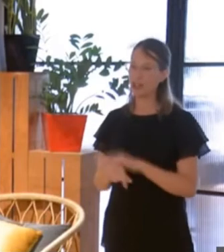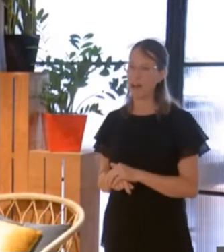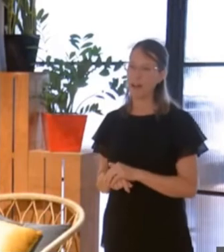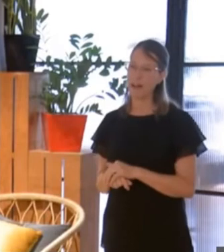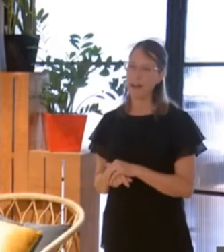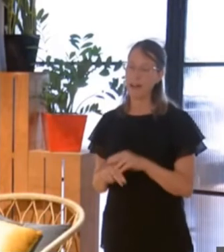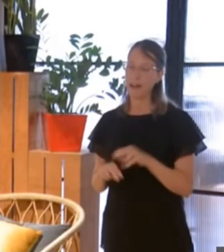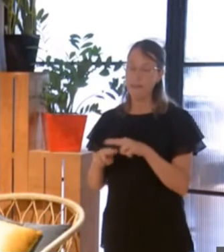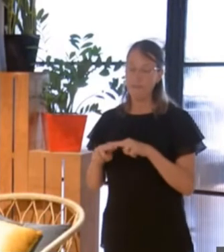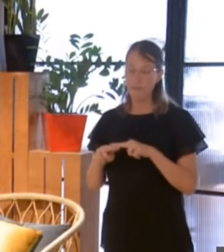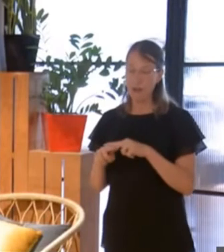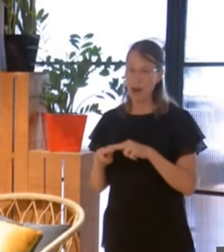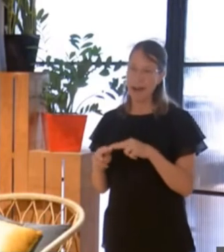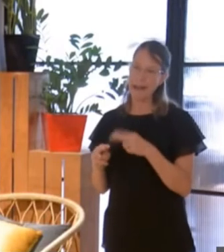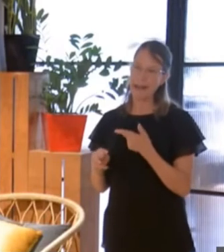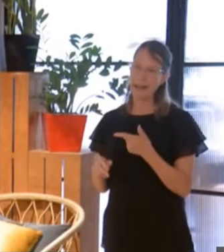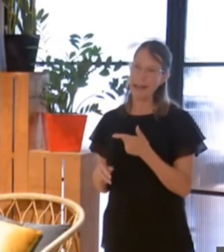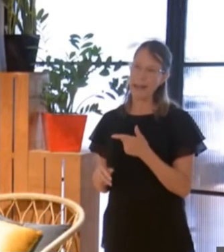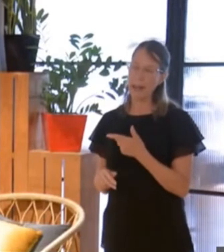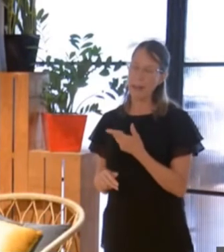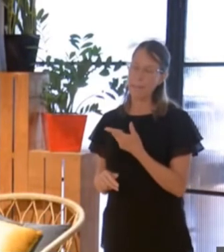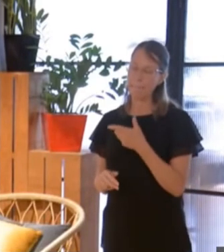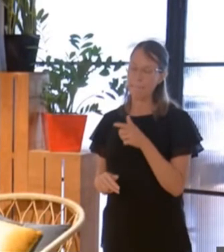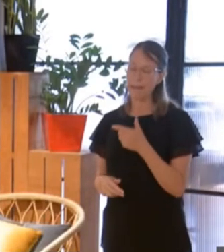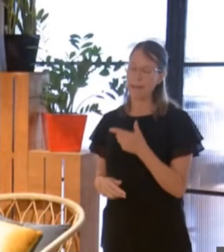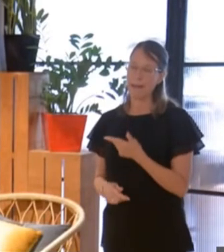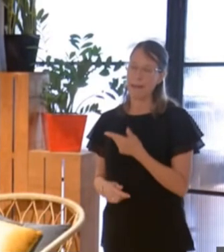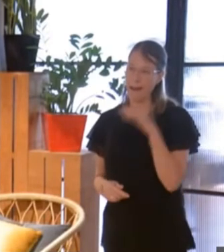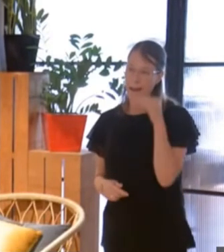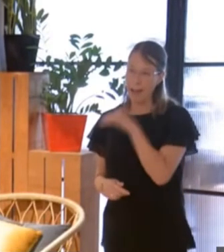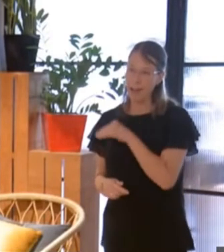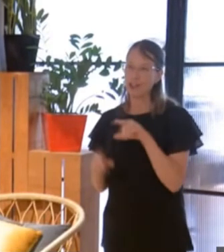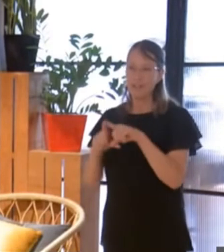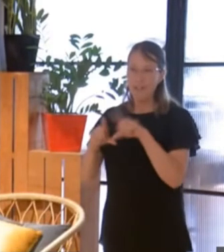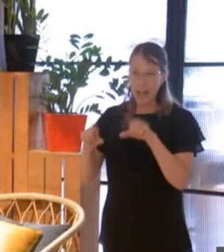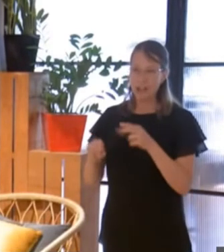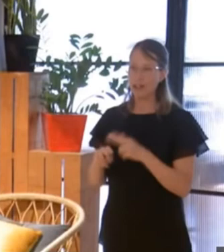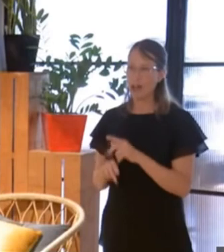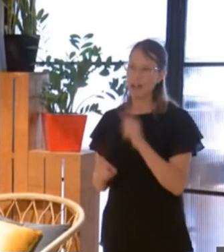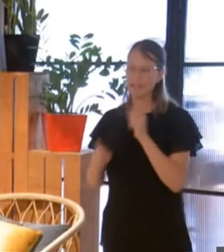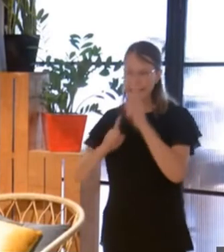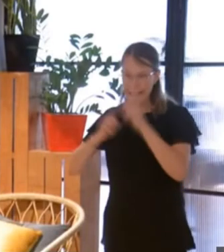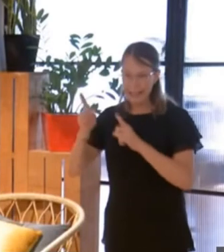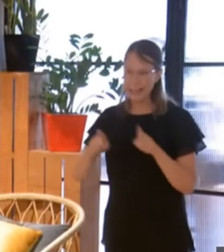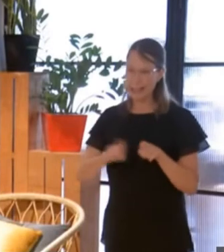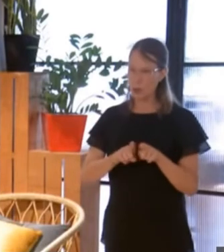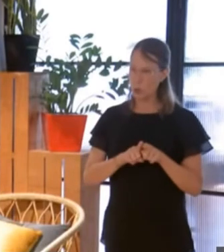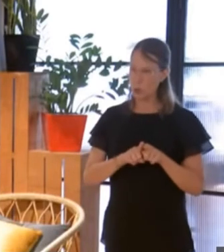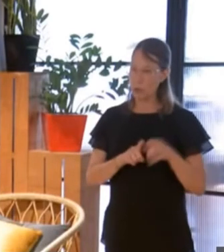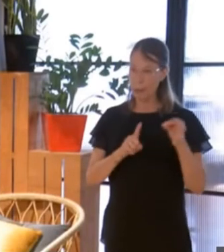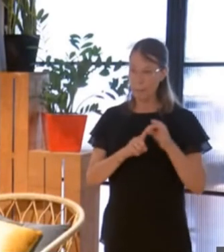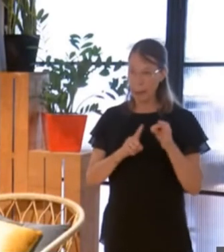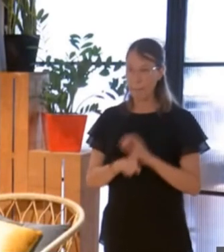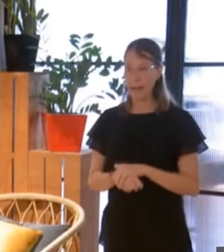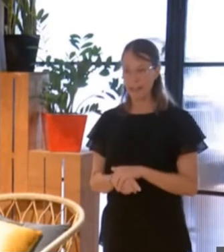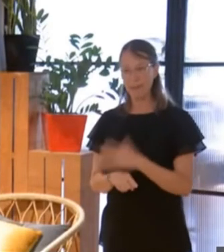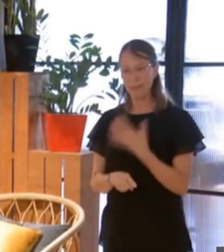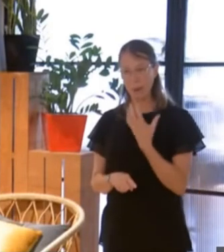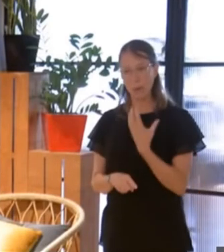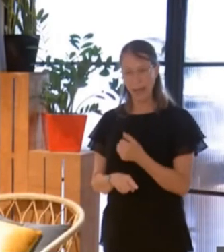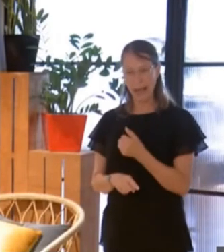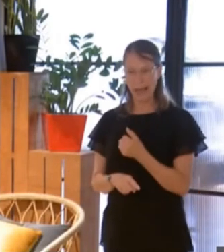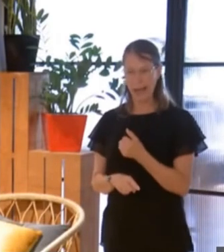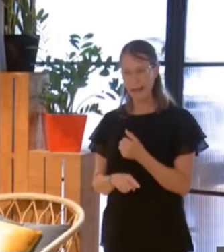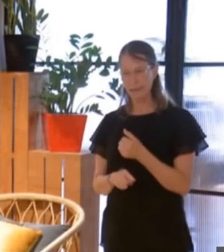Sydney CBD and the Parramatta CBD are soon to come on board. But the checks and balances are in place to ensure that through your Service New